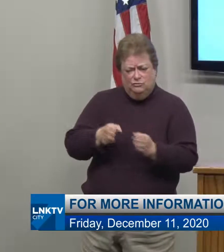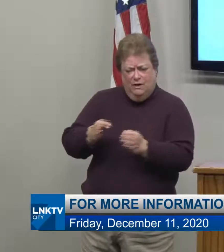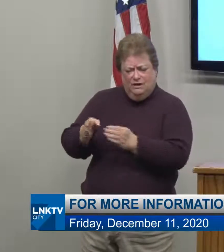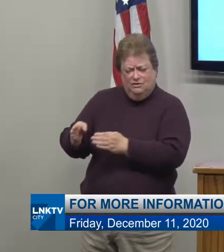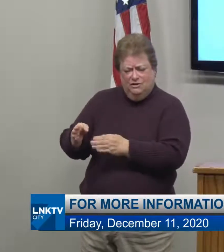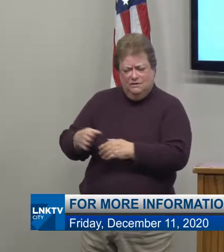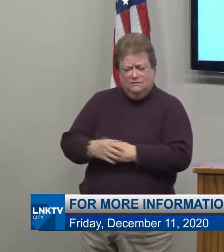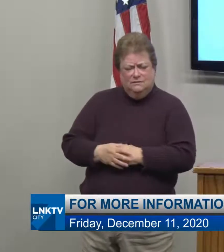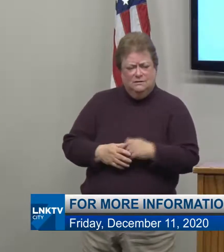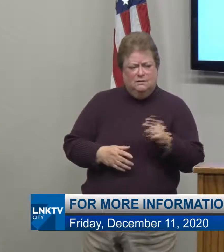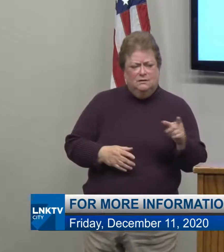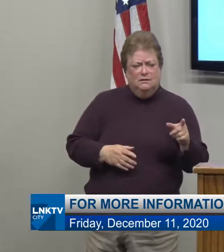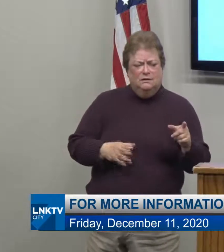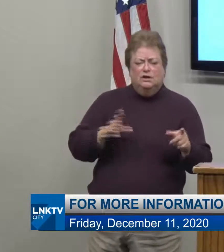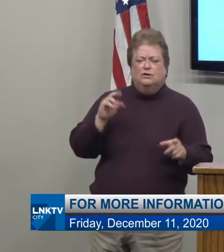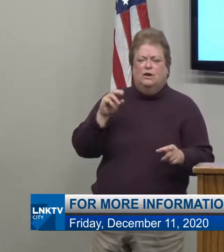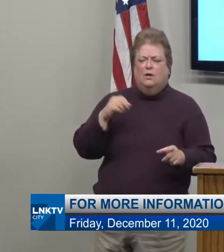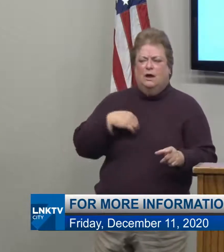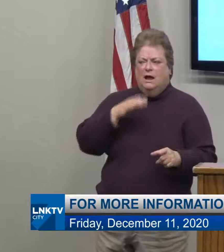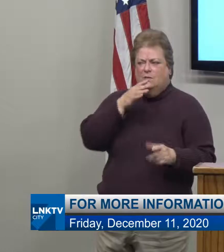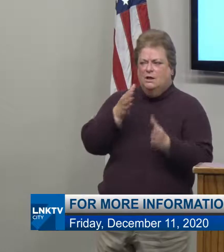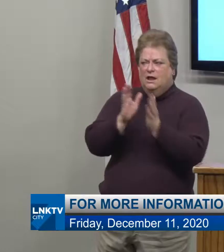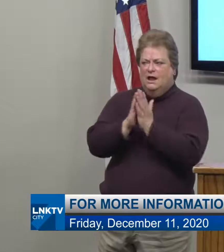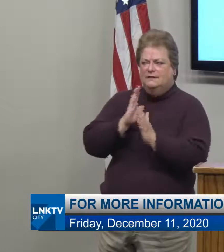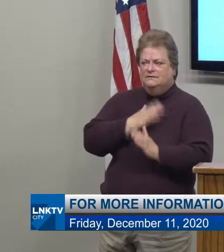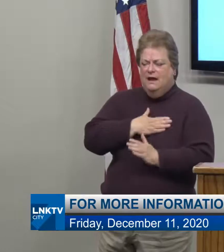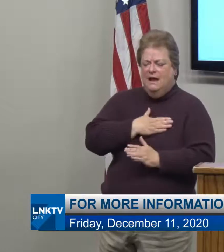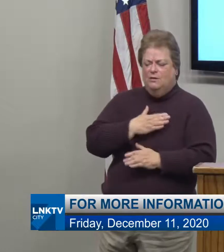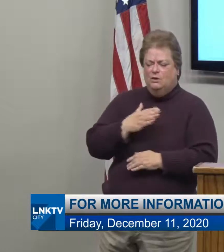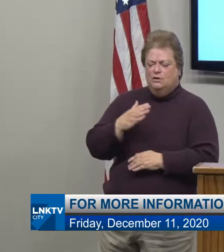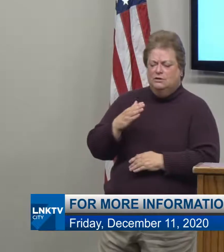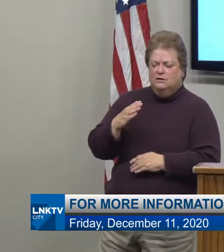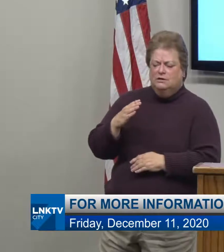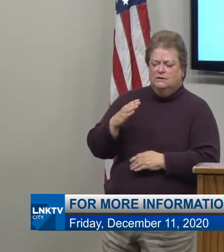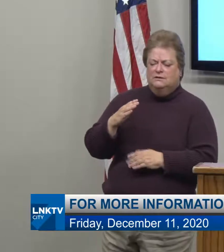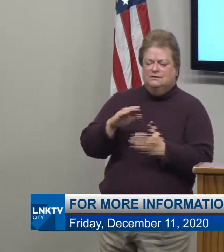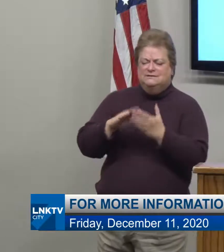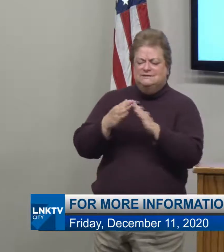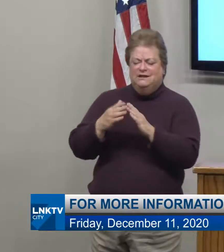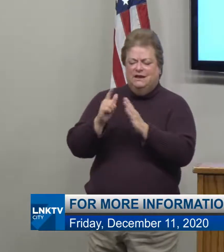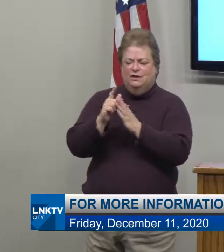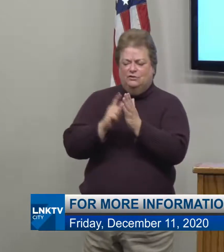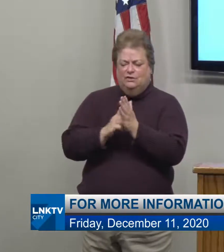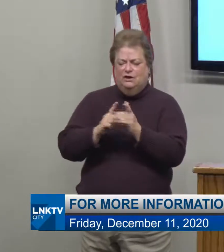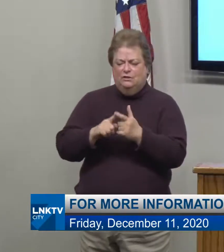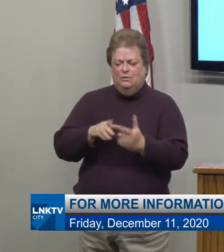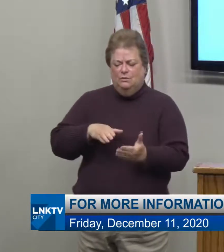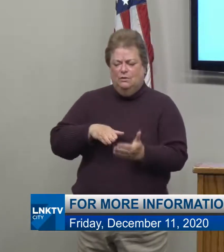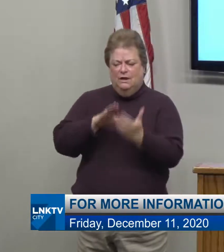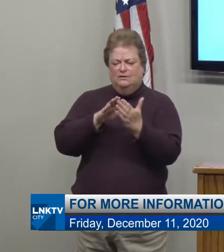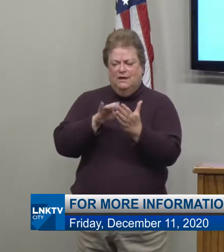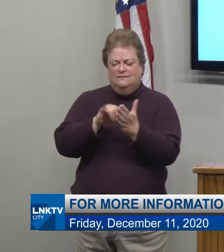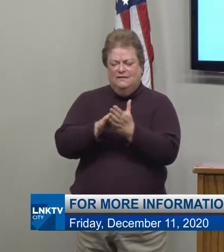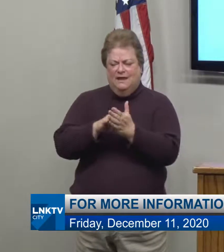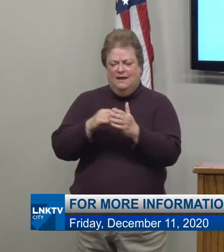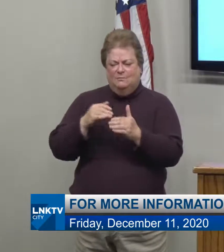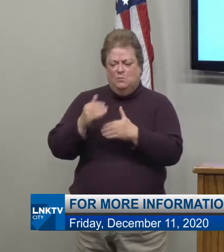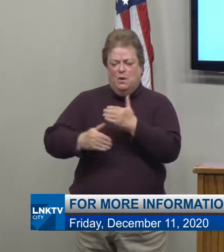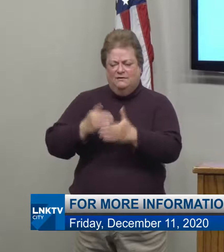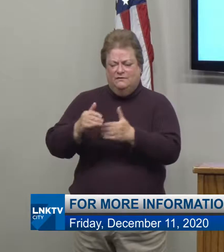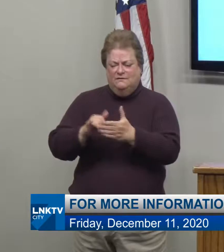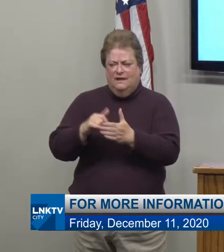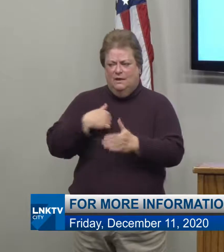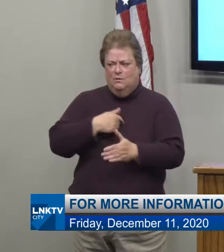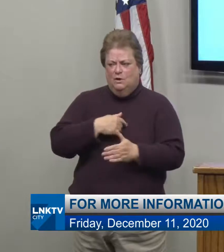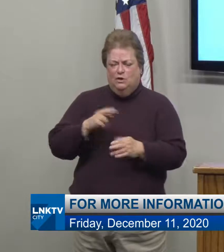No, Riley, I'm going to have our city attorney, Johansi Christie, address the process that we're using right